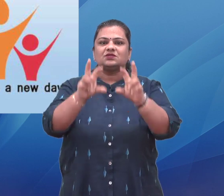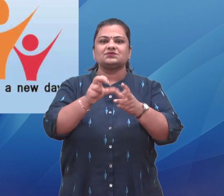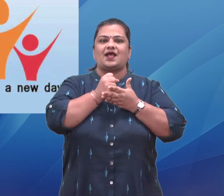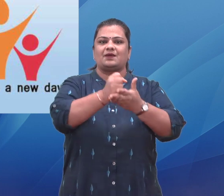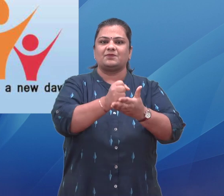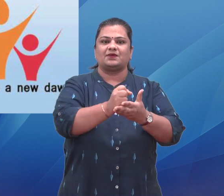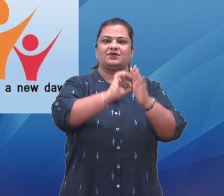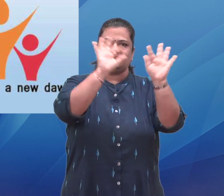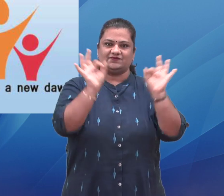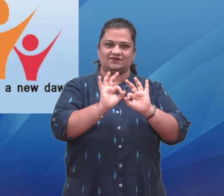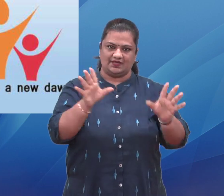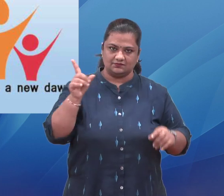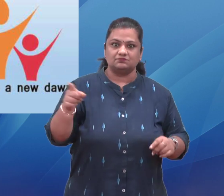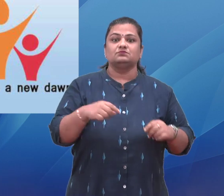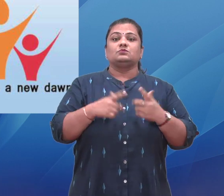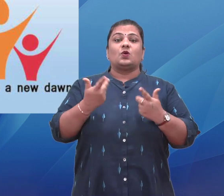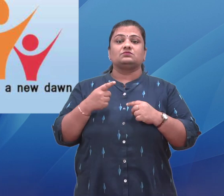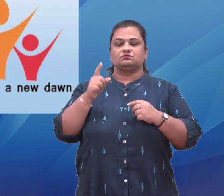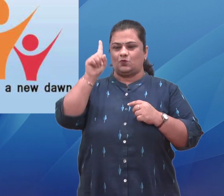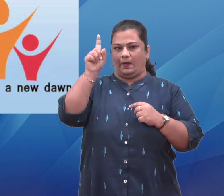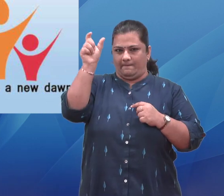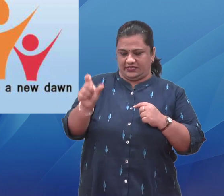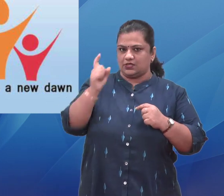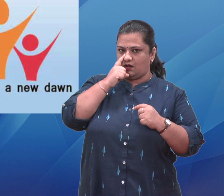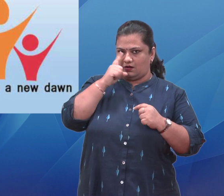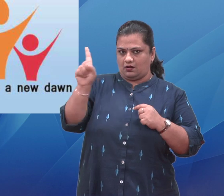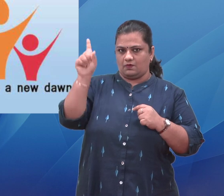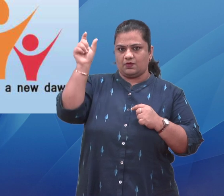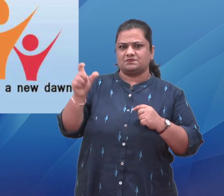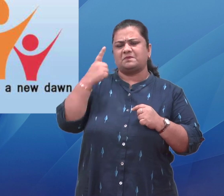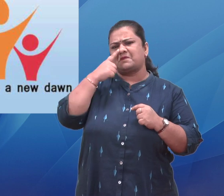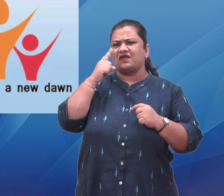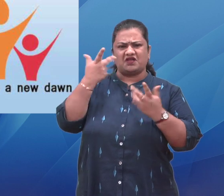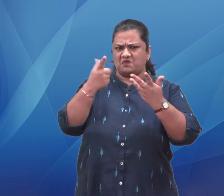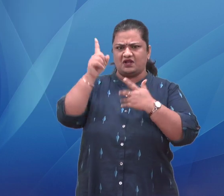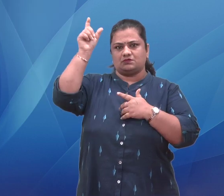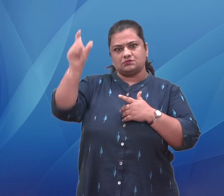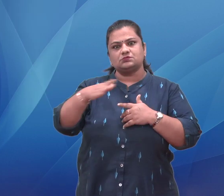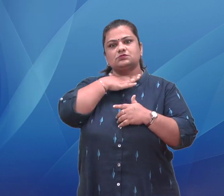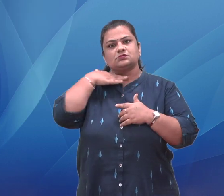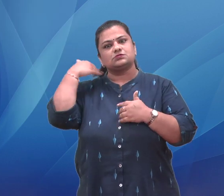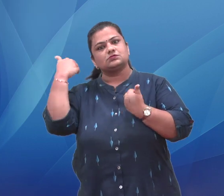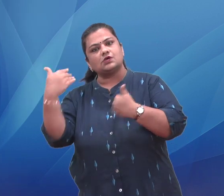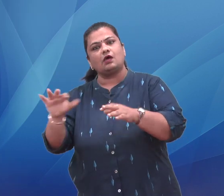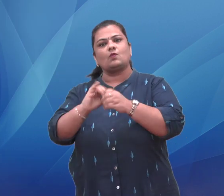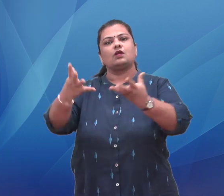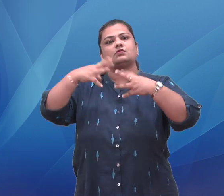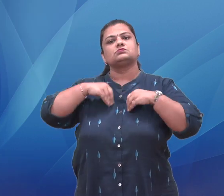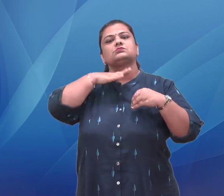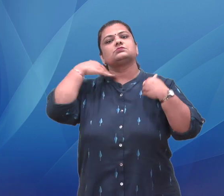COVID, if one parent abandoned them earlier and the other died of COVID, or one parent died of COVID. Details